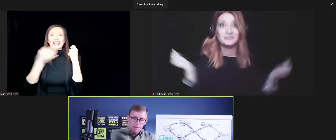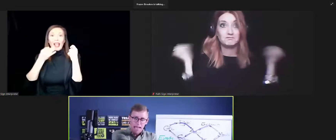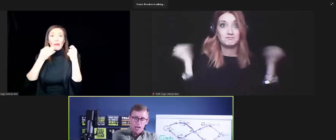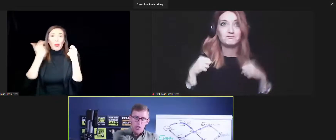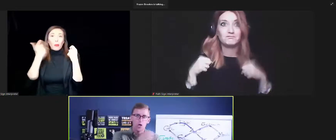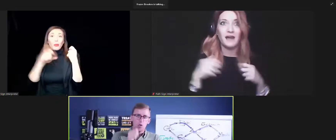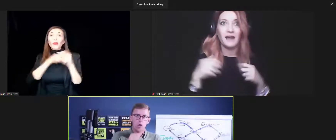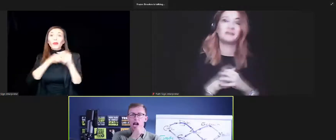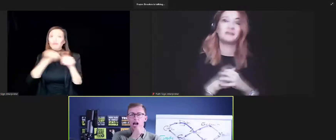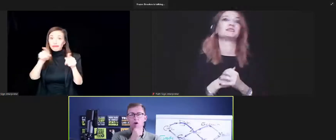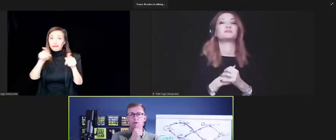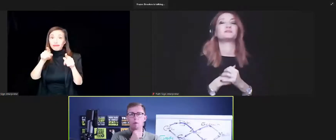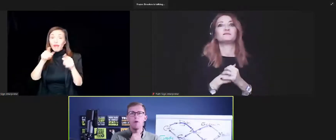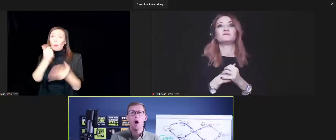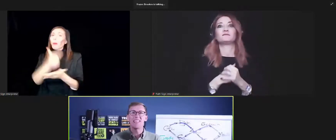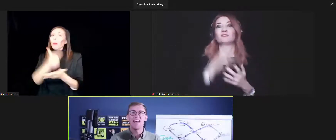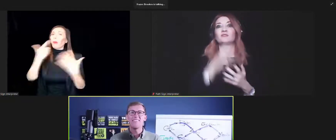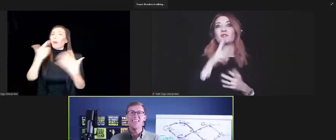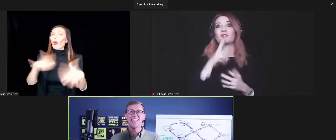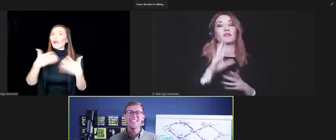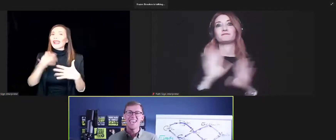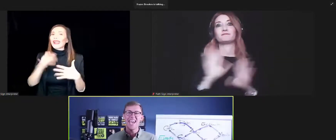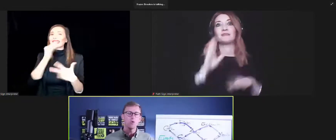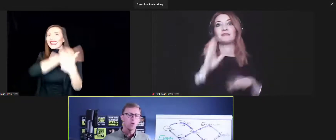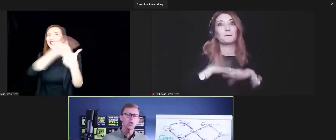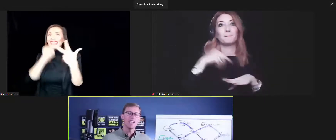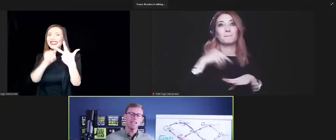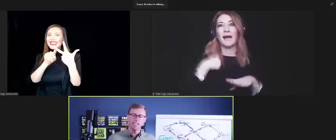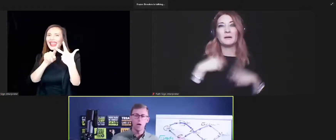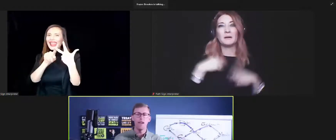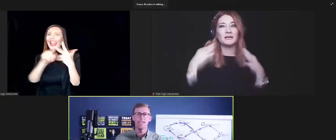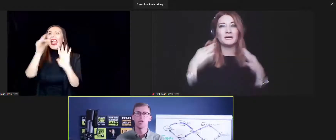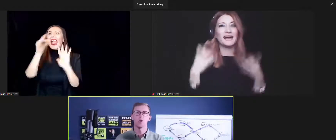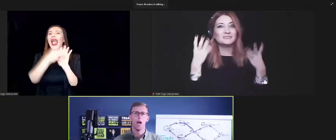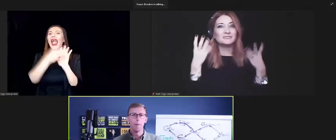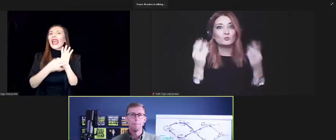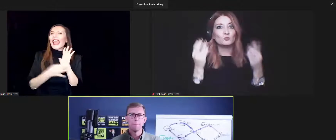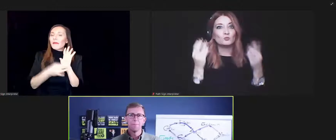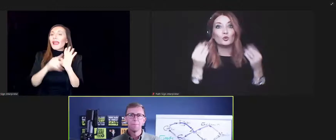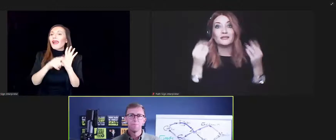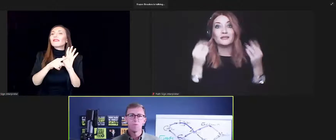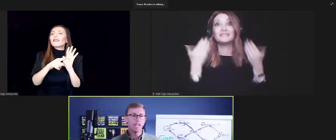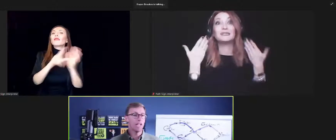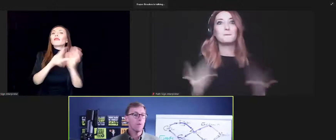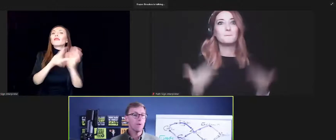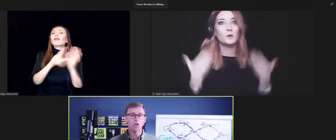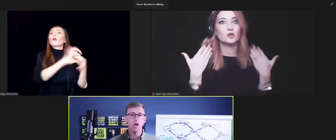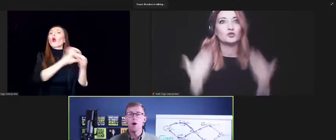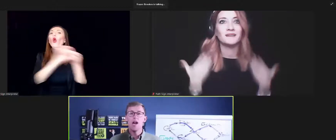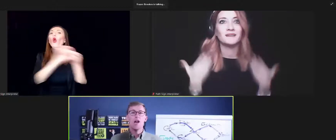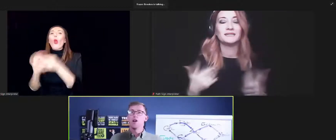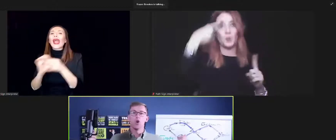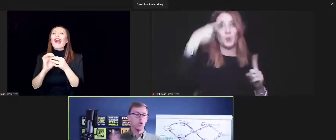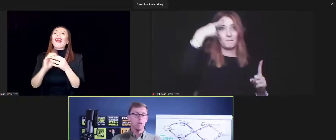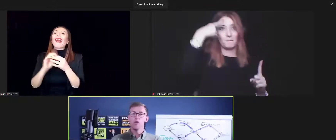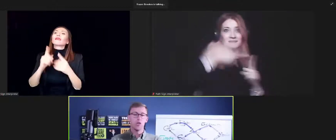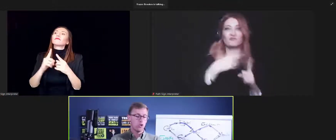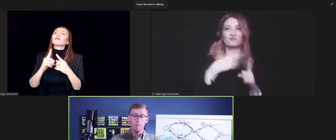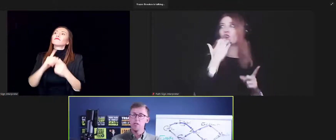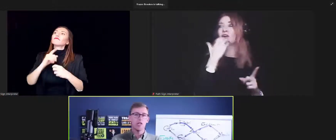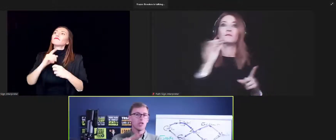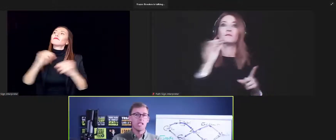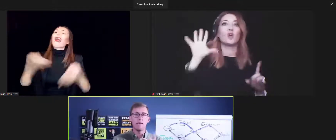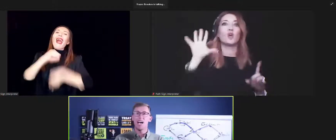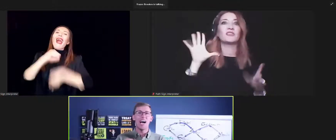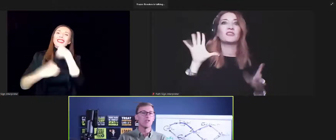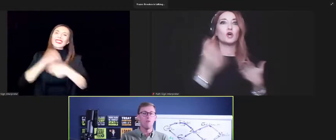activity based that you can set a goal from, knowing that at the end of the year you can say, did I do it? Yes or no? Did I do it? Yes or no? Customers,